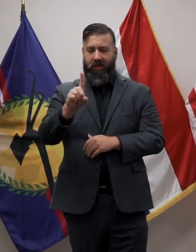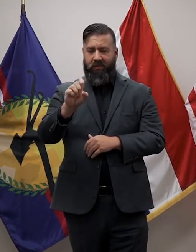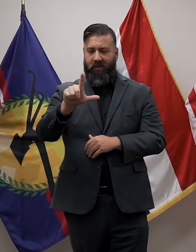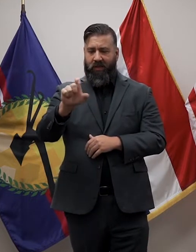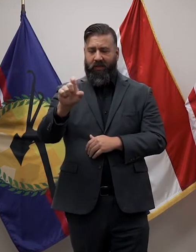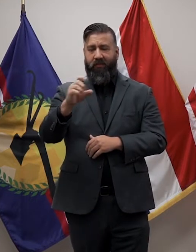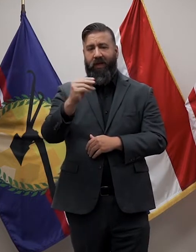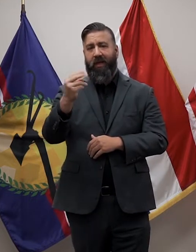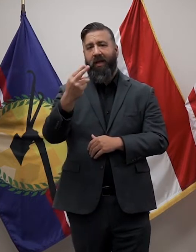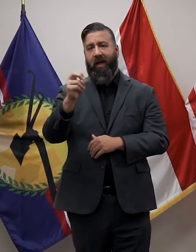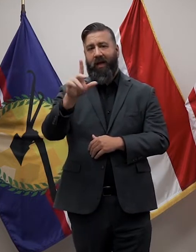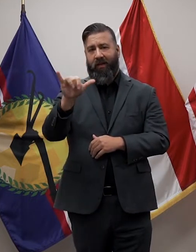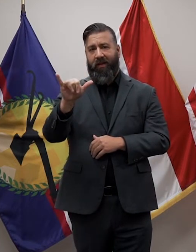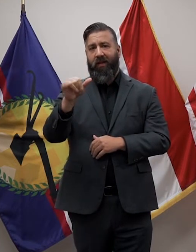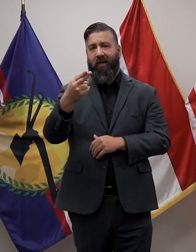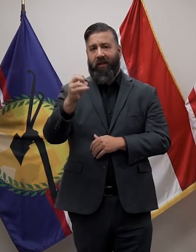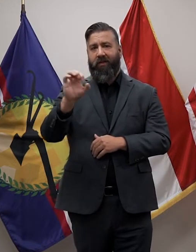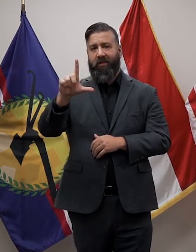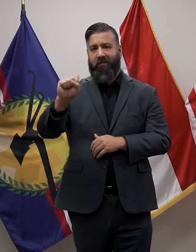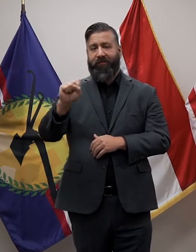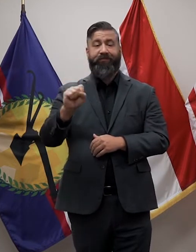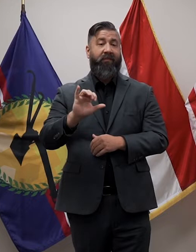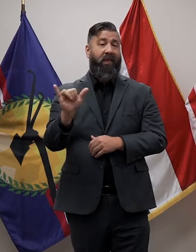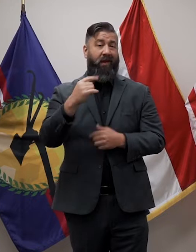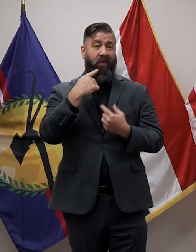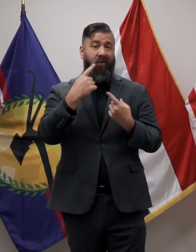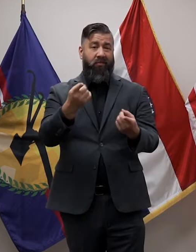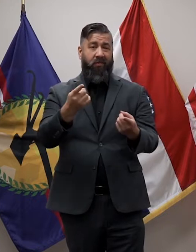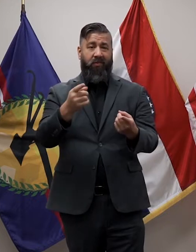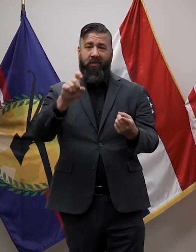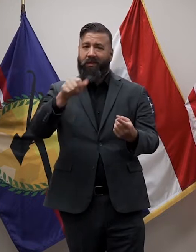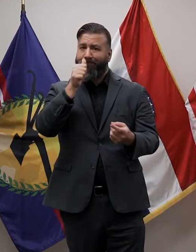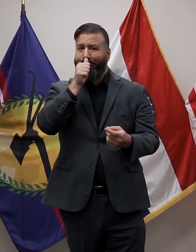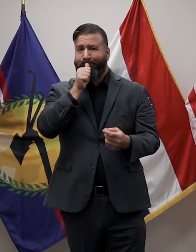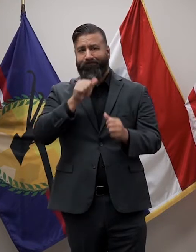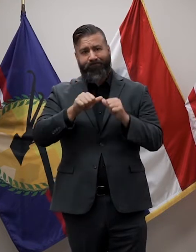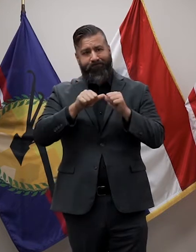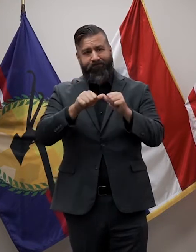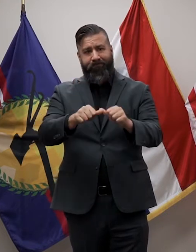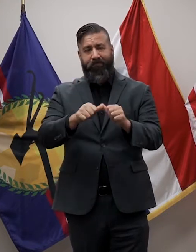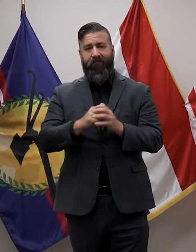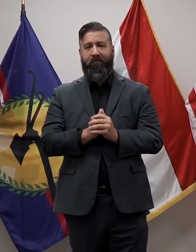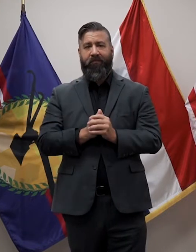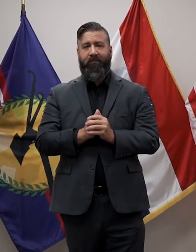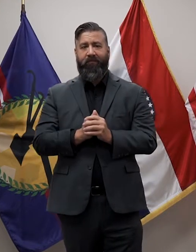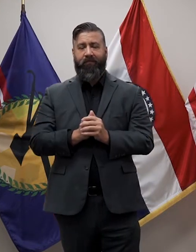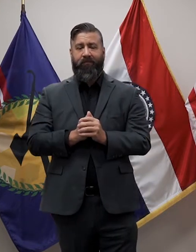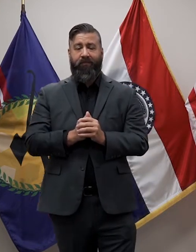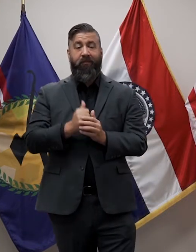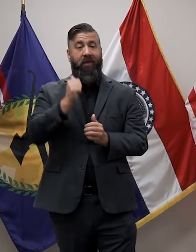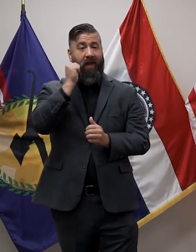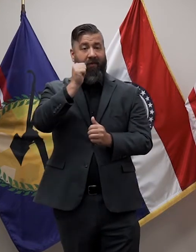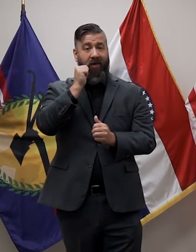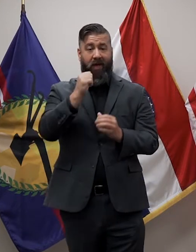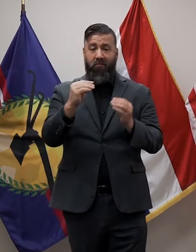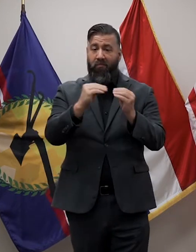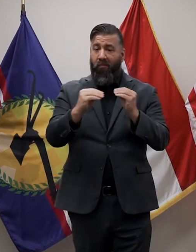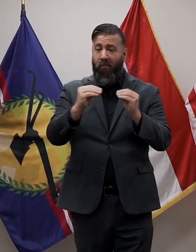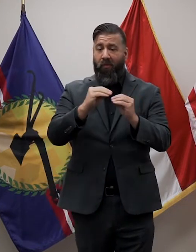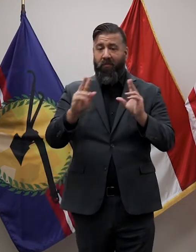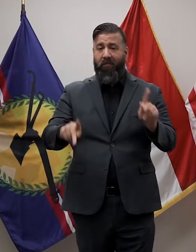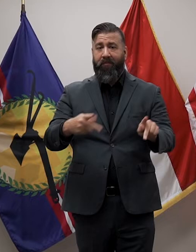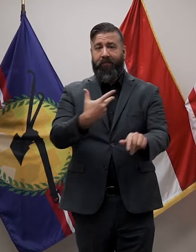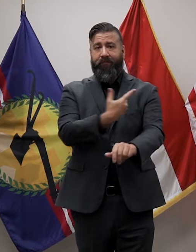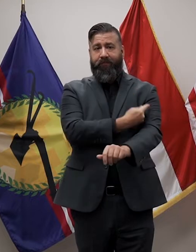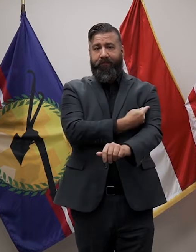Hills. As I said before, stay the course. With each passing day, more shots in arms means